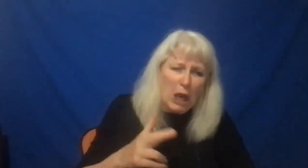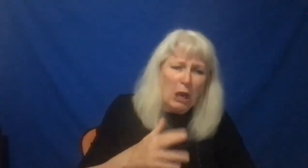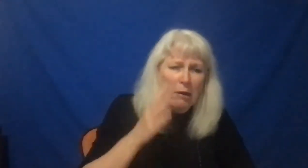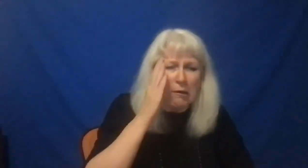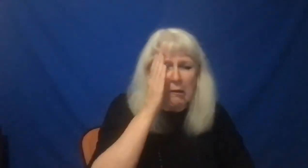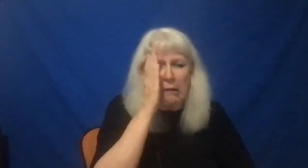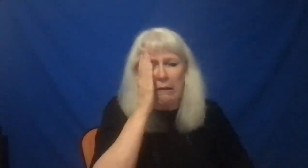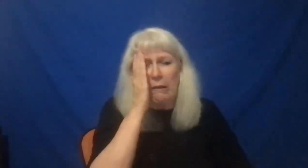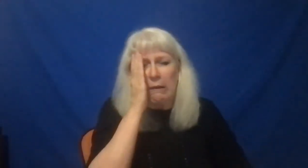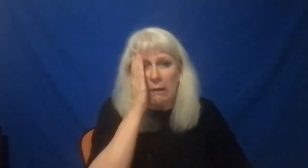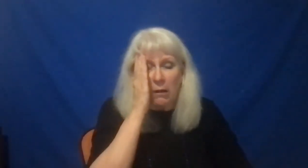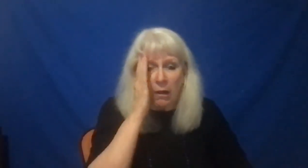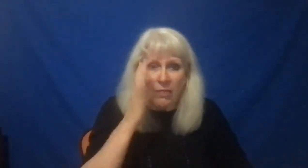No question about it.